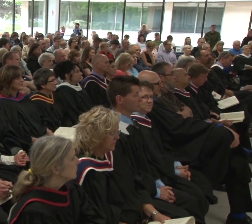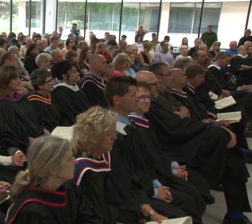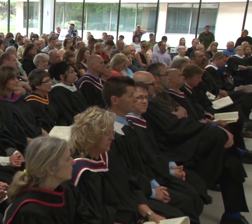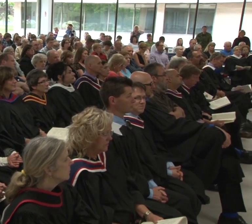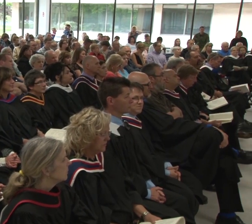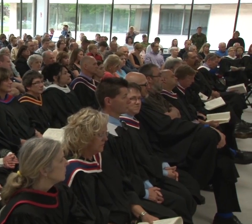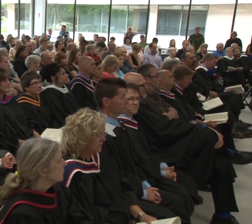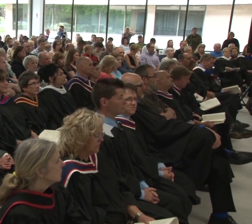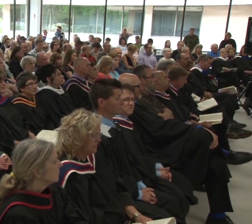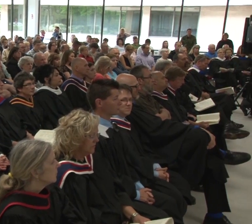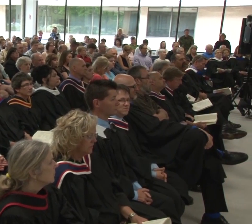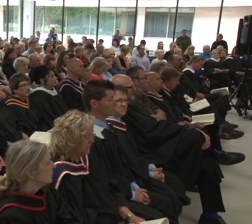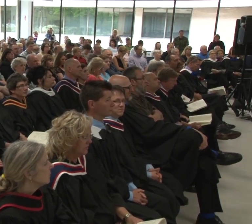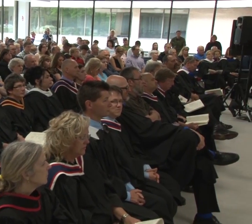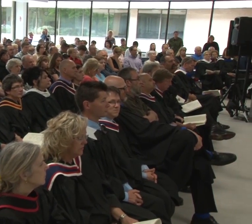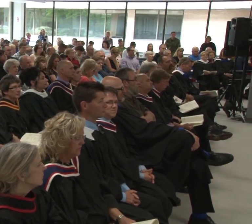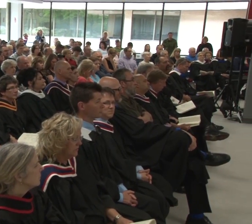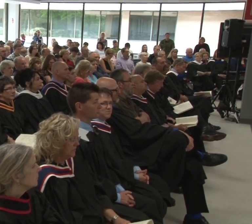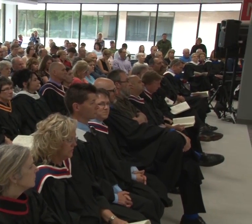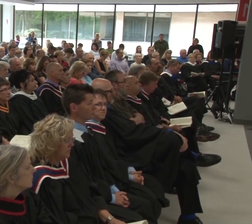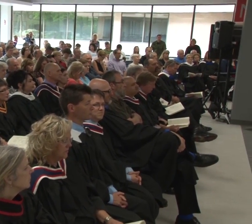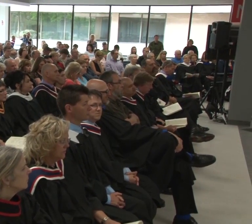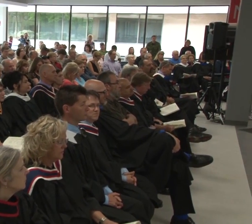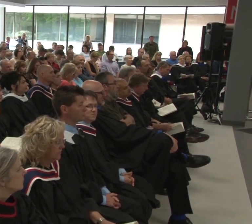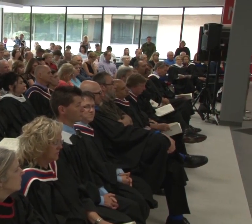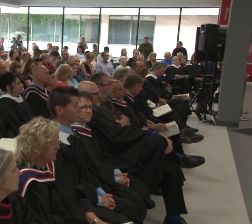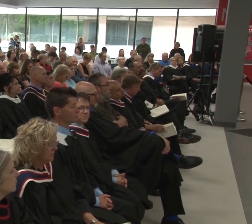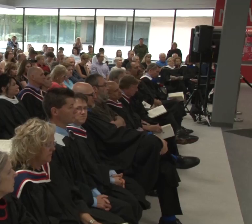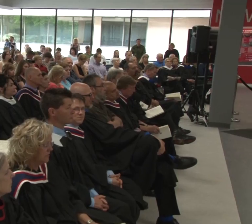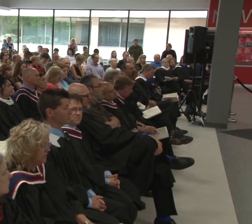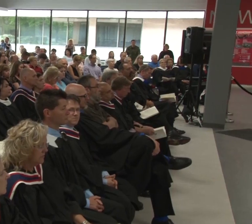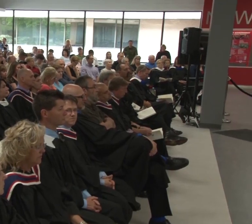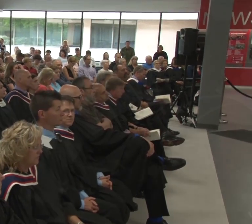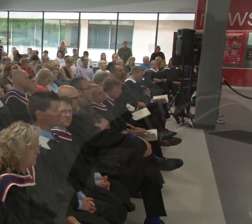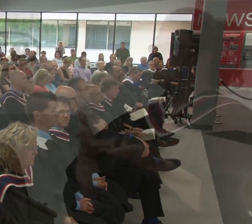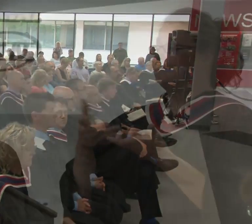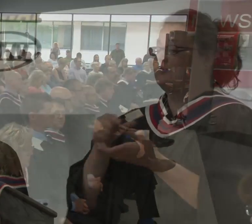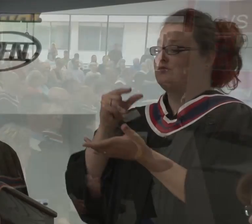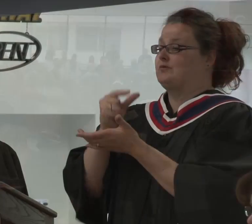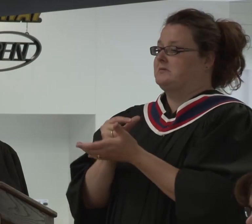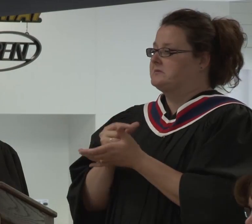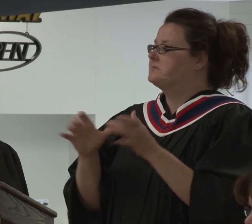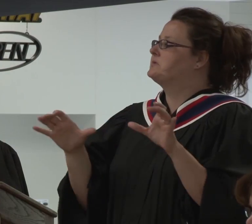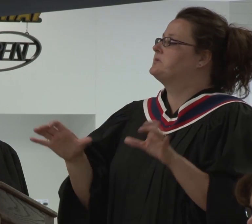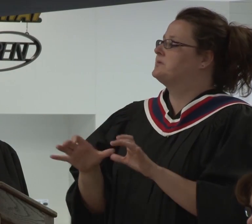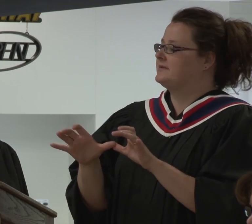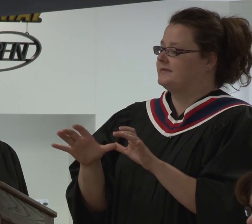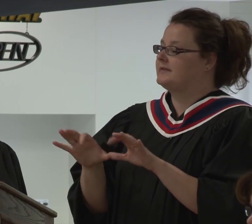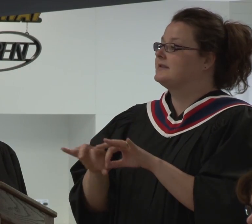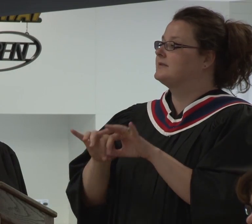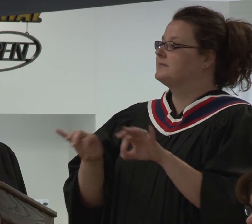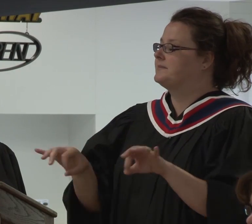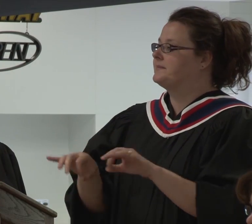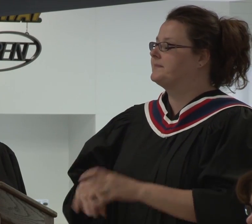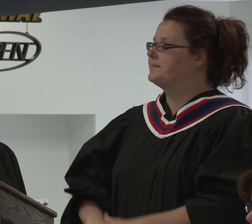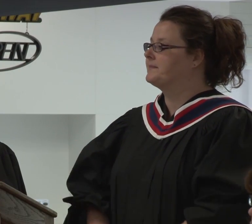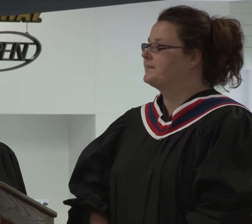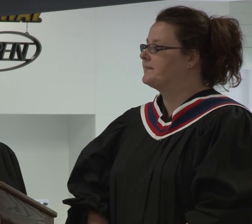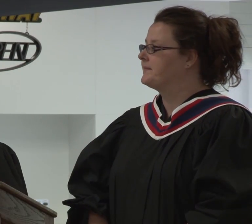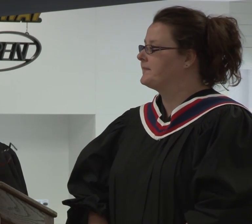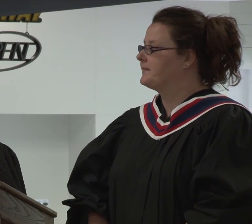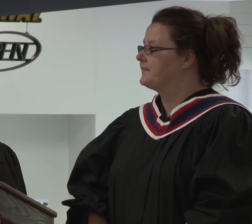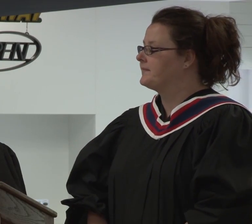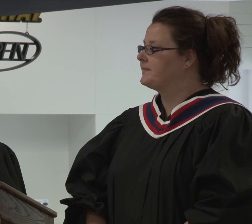that are here because you have completed your certificates or your diploma. And I want